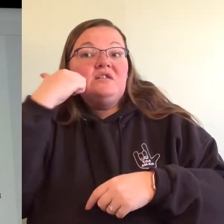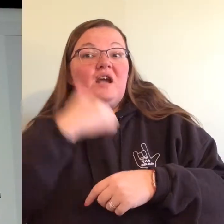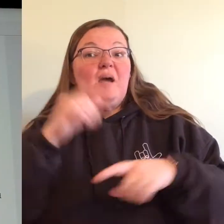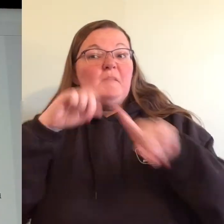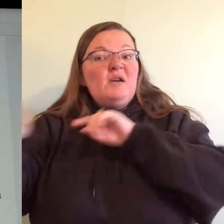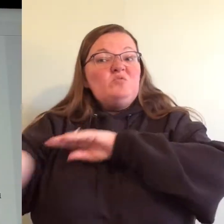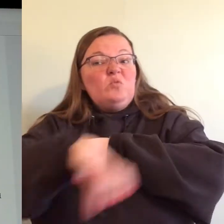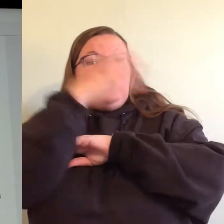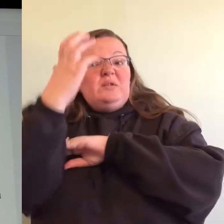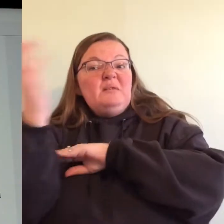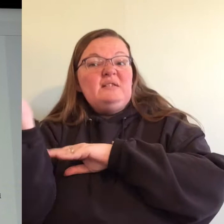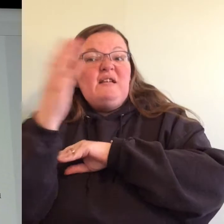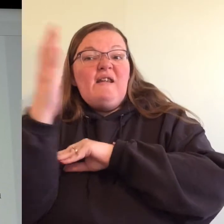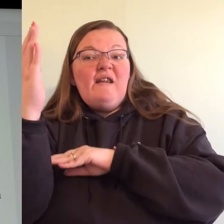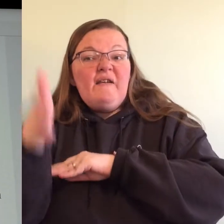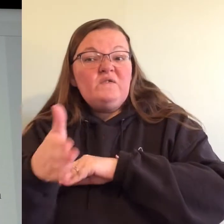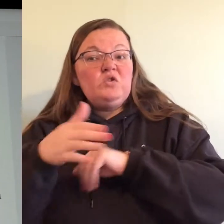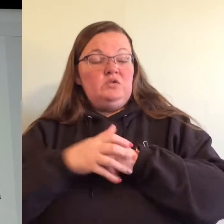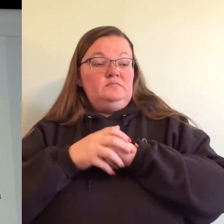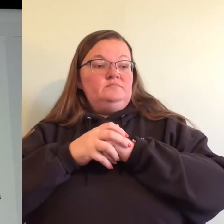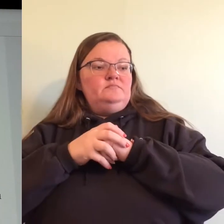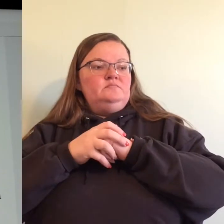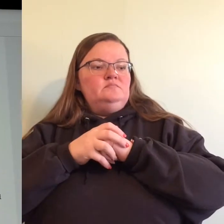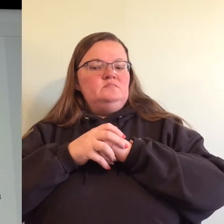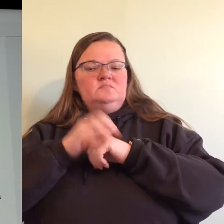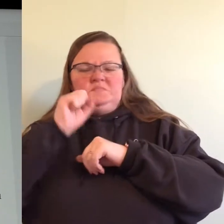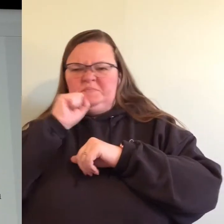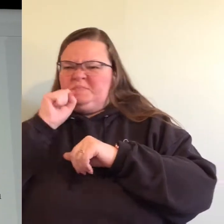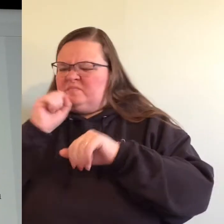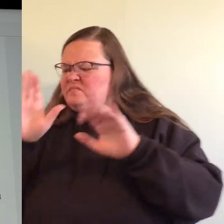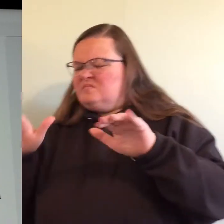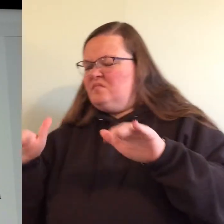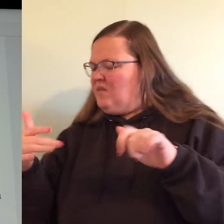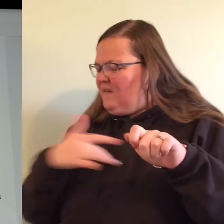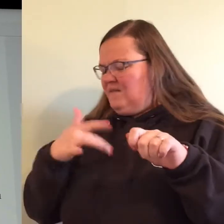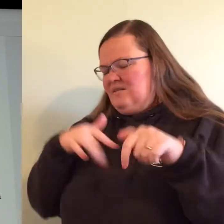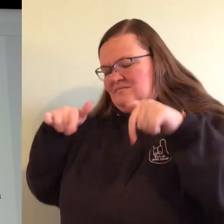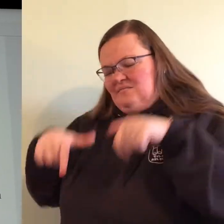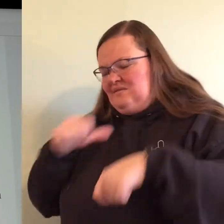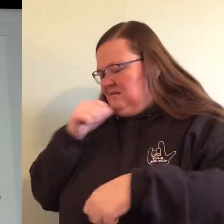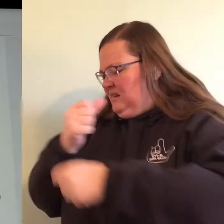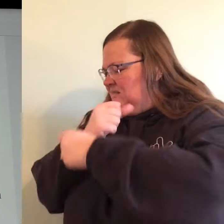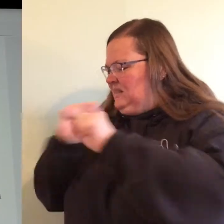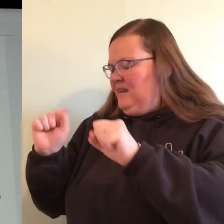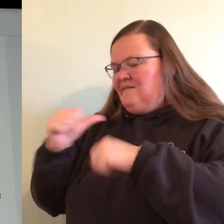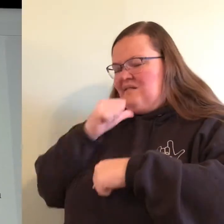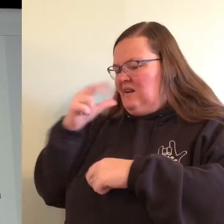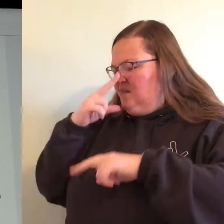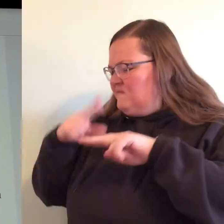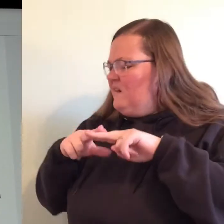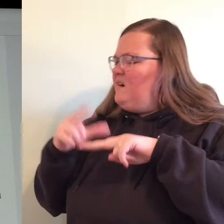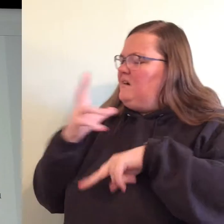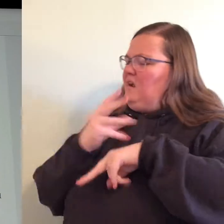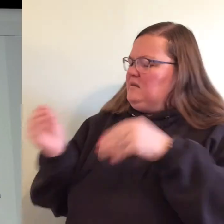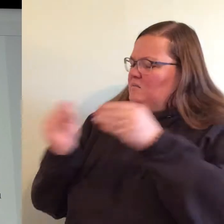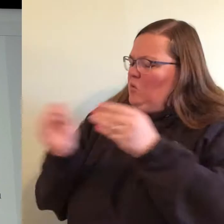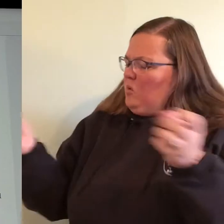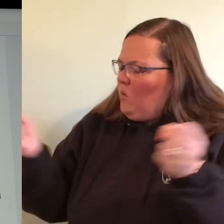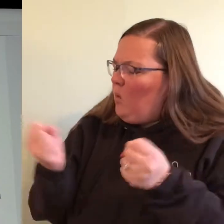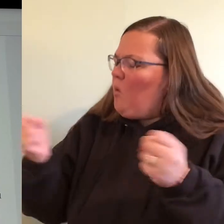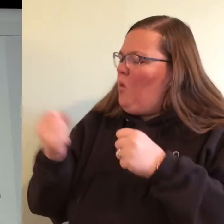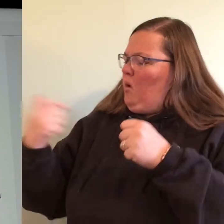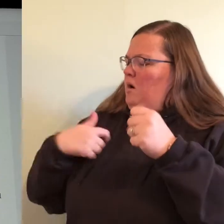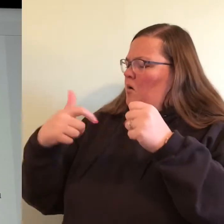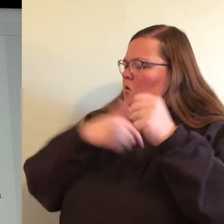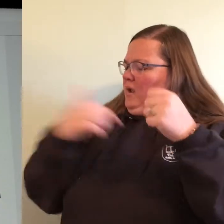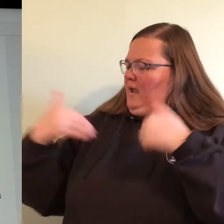there's any point in going on," said Susan. "I mean, it doesn't seem particularly safe here, and it looks as if it won't be much fun either. And it's getting colder